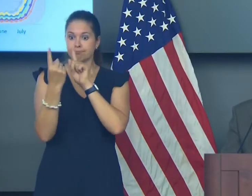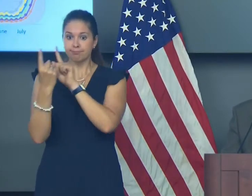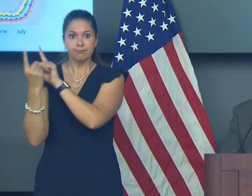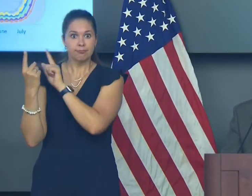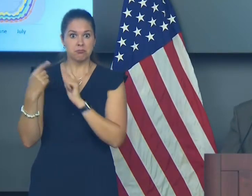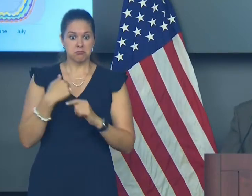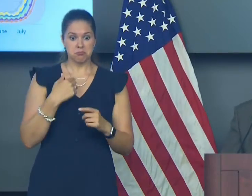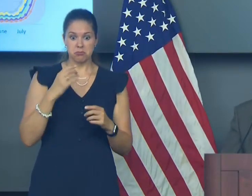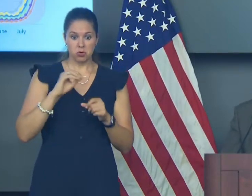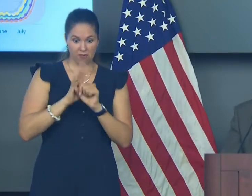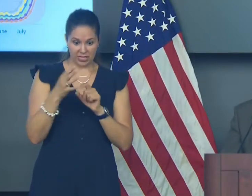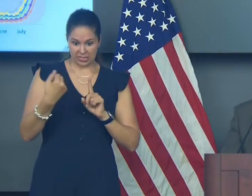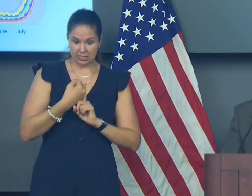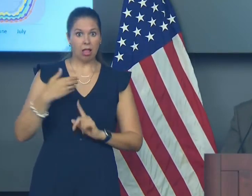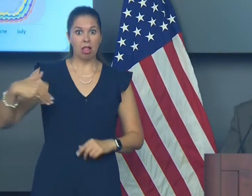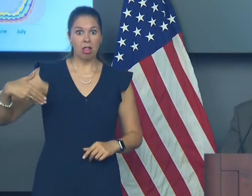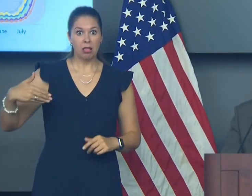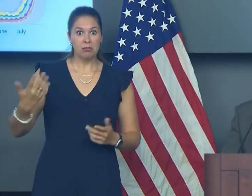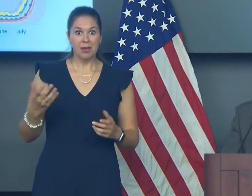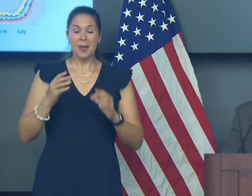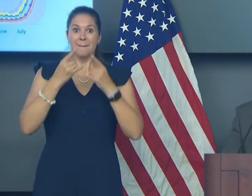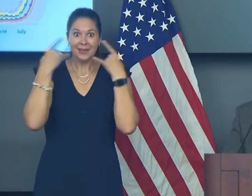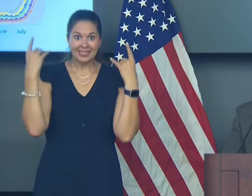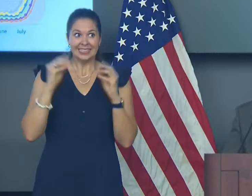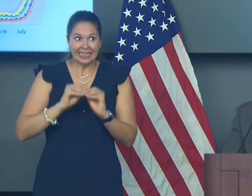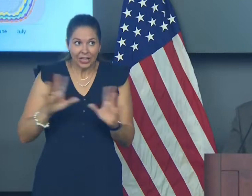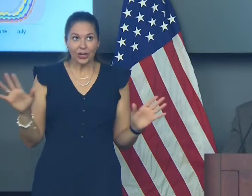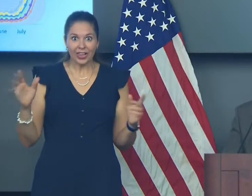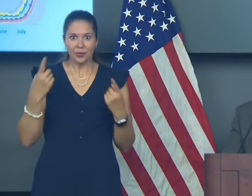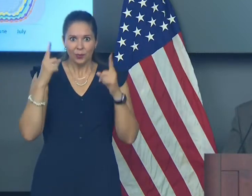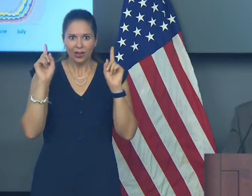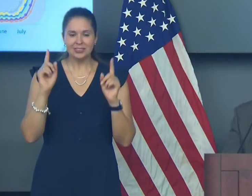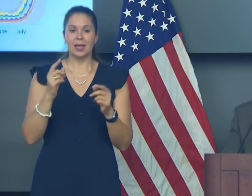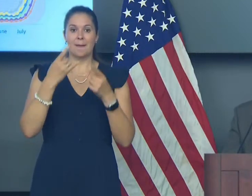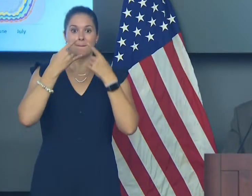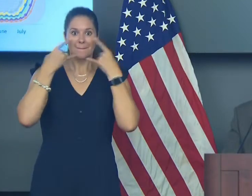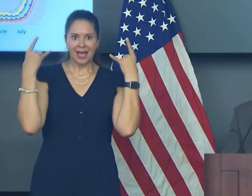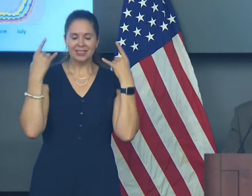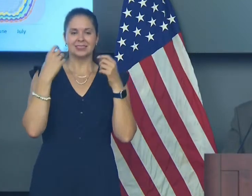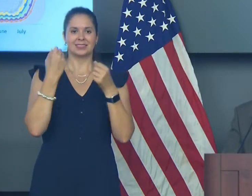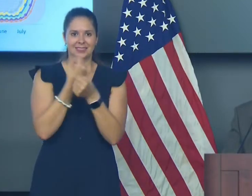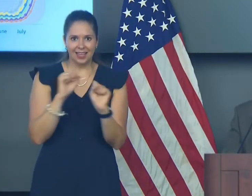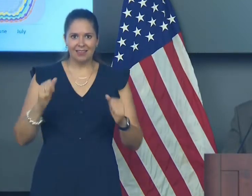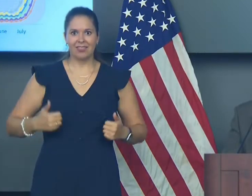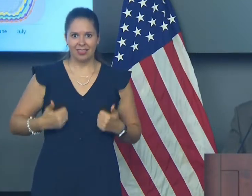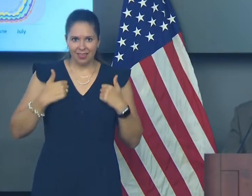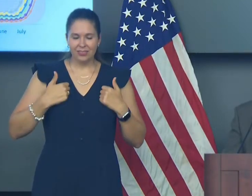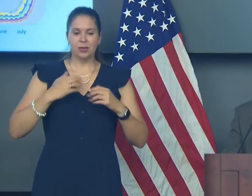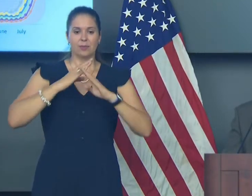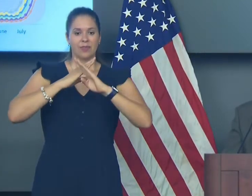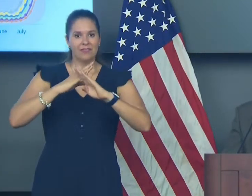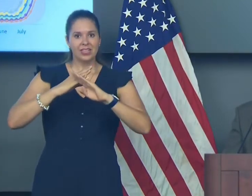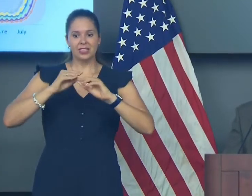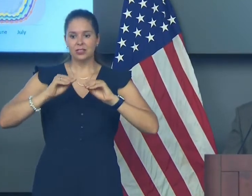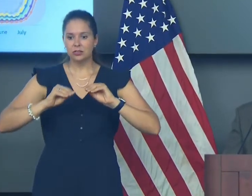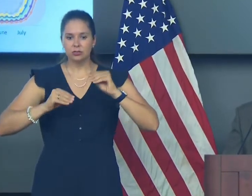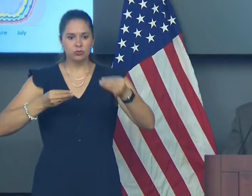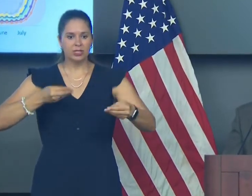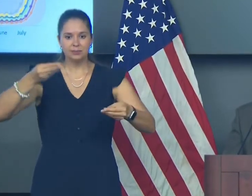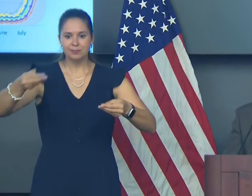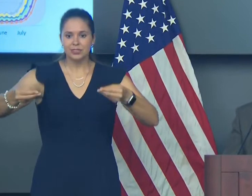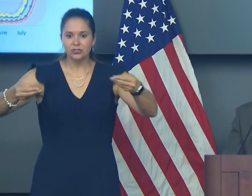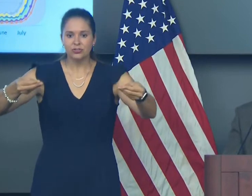COVID. Masks clearly work. Masks save lives. They prevent the transmission to other